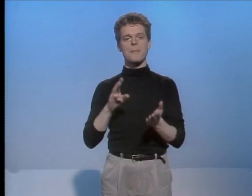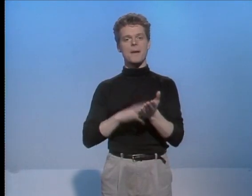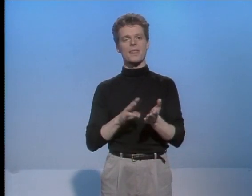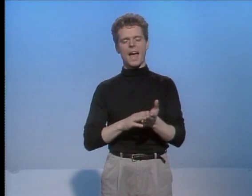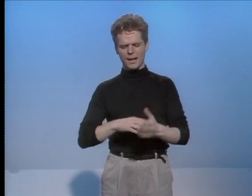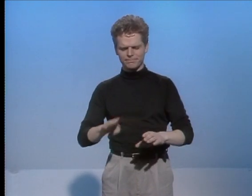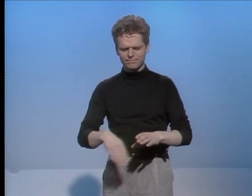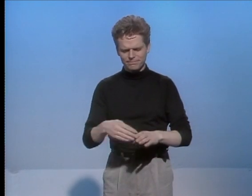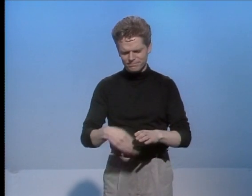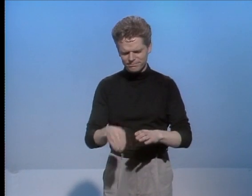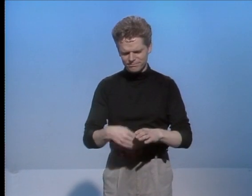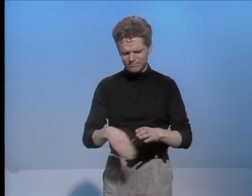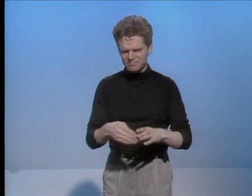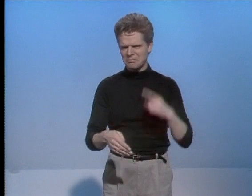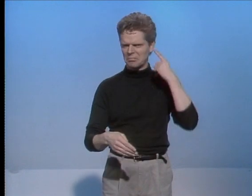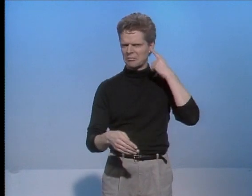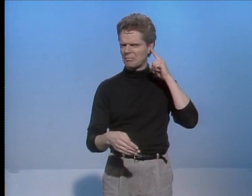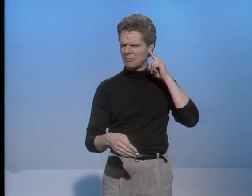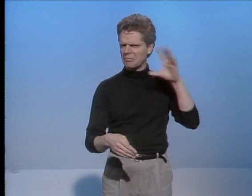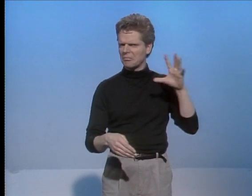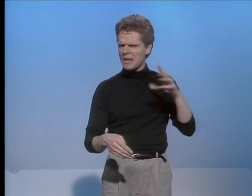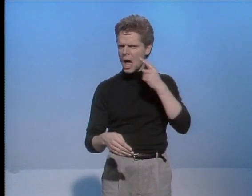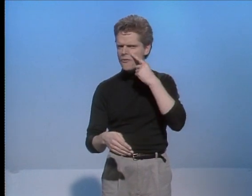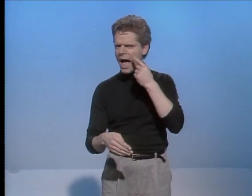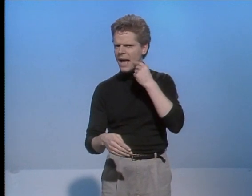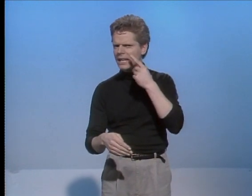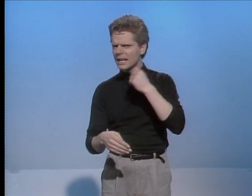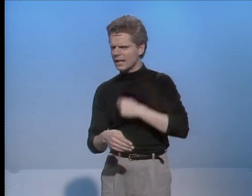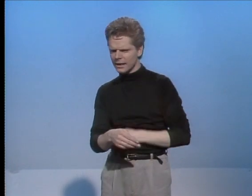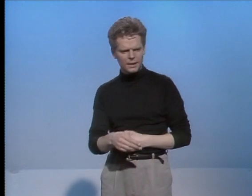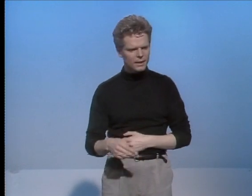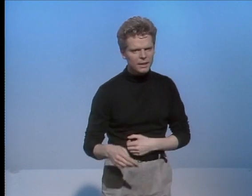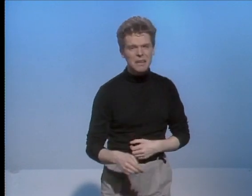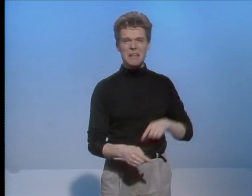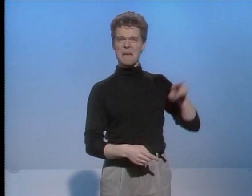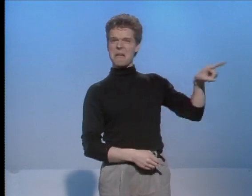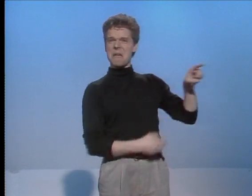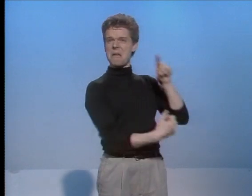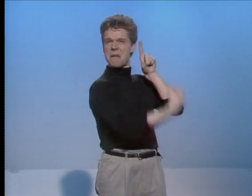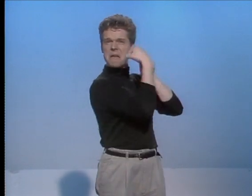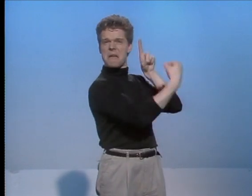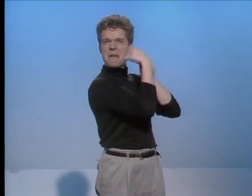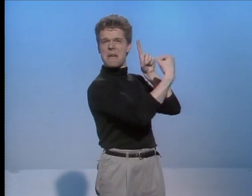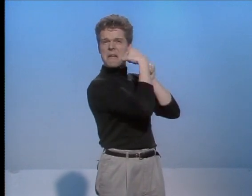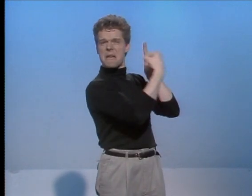Her mother was at the sink washing up when she heard the loud noise of crying, so she turned to see what was going on. "He's hitting me," said